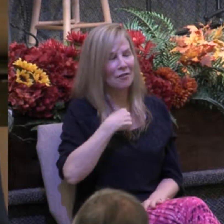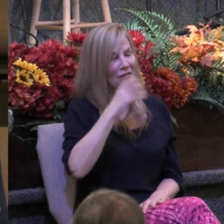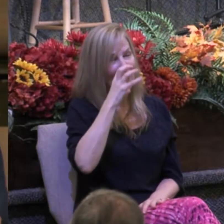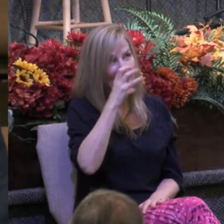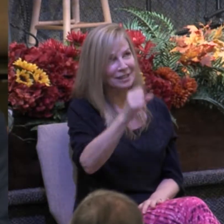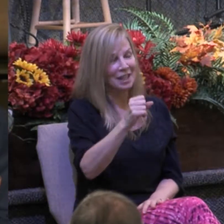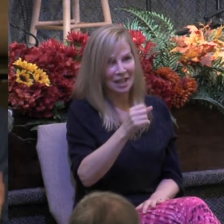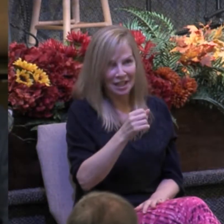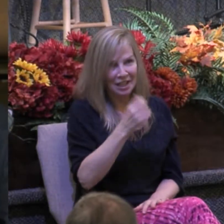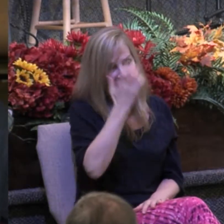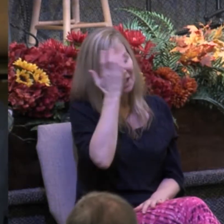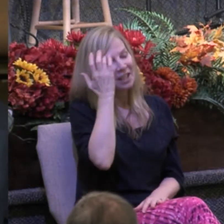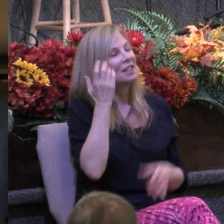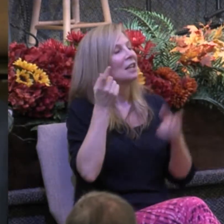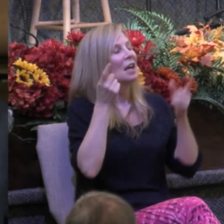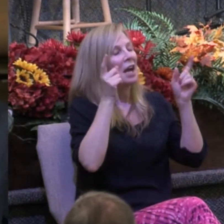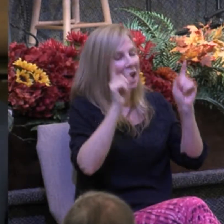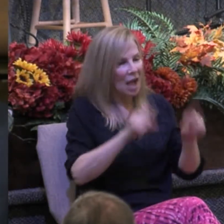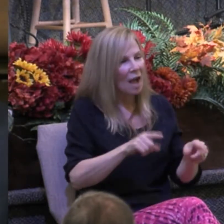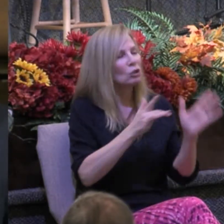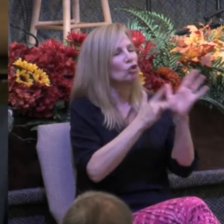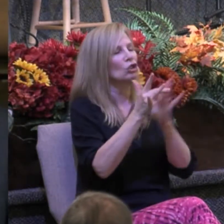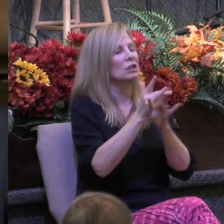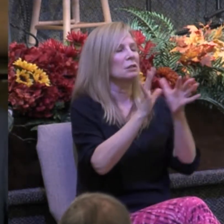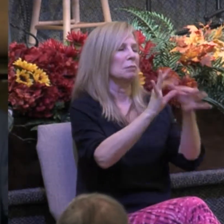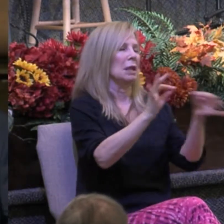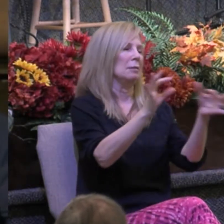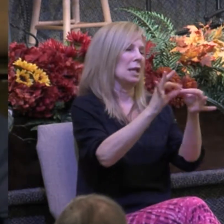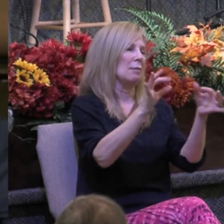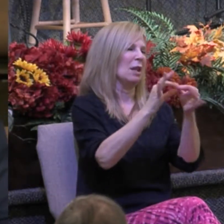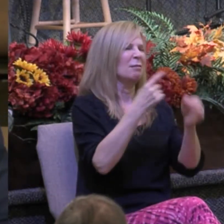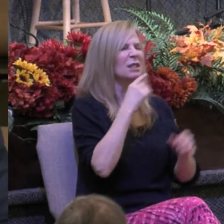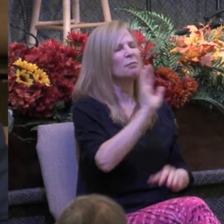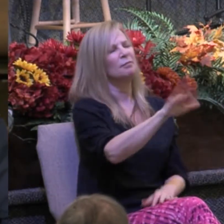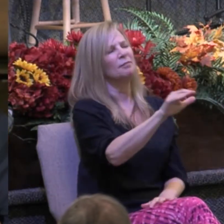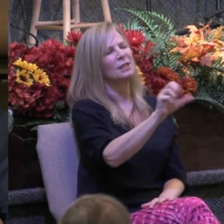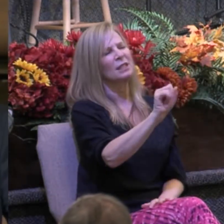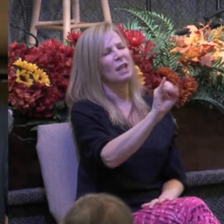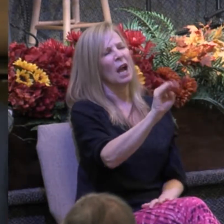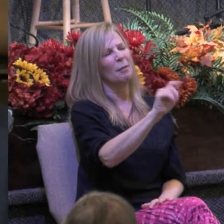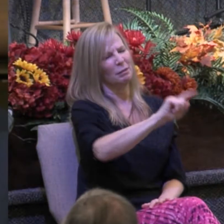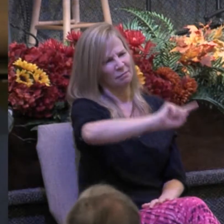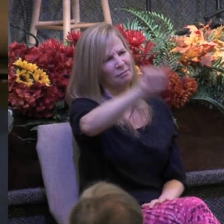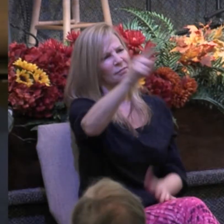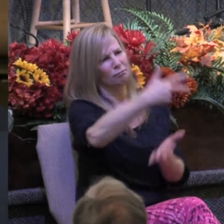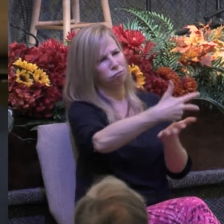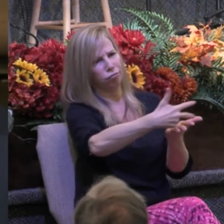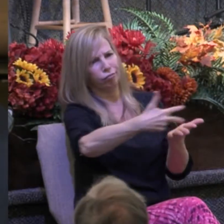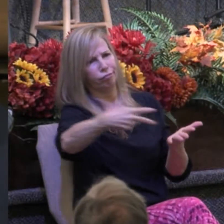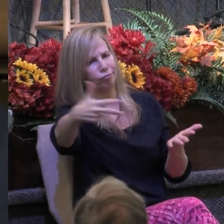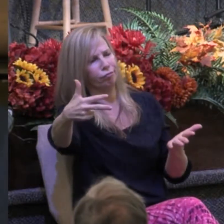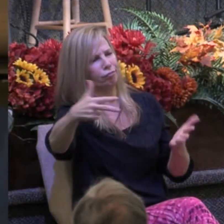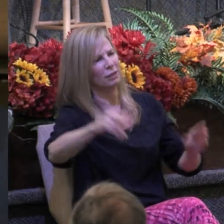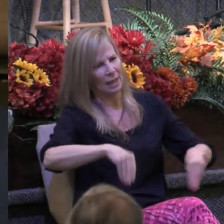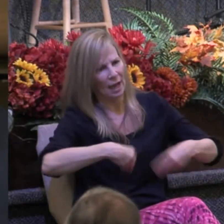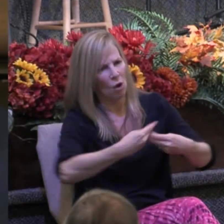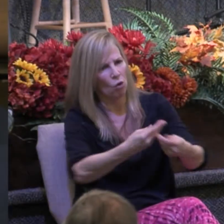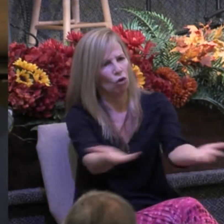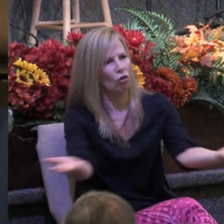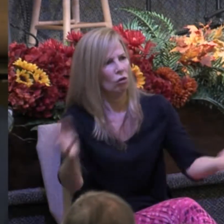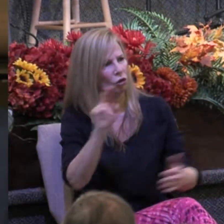fascinating. "When he had finished speaking, he said to Simon, 'Put out into the deep water and let down your nets for a catch.'